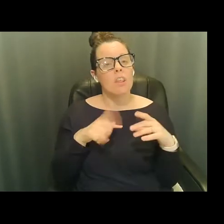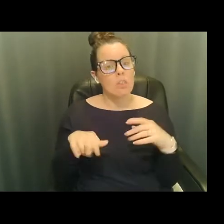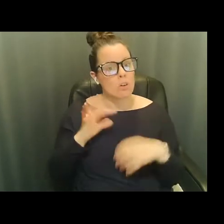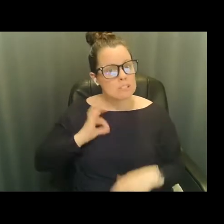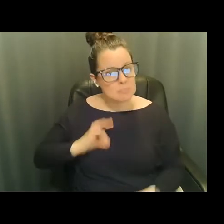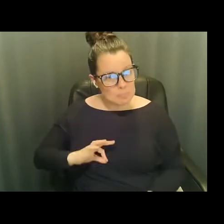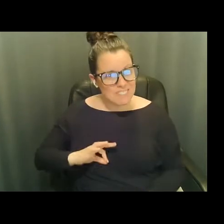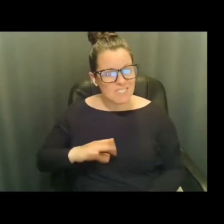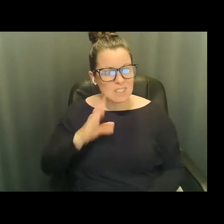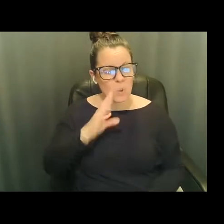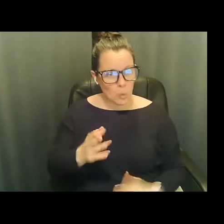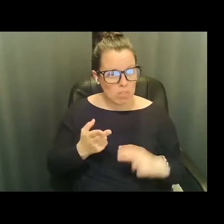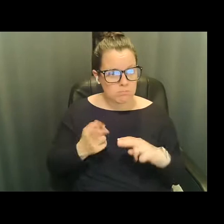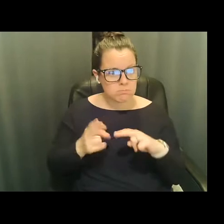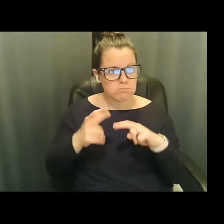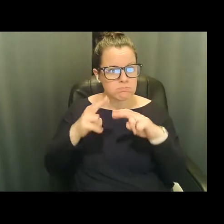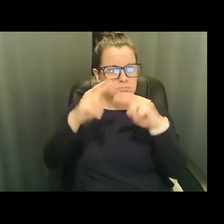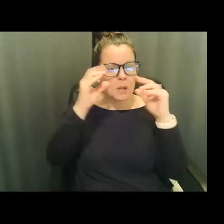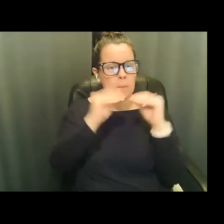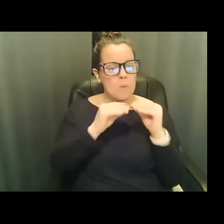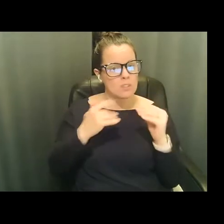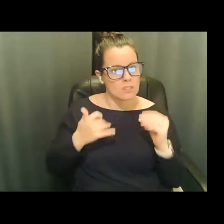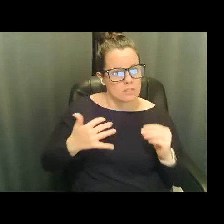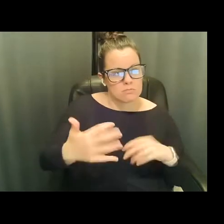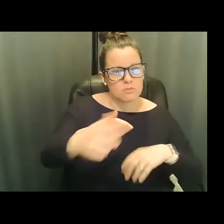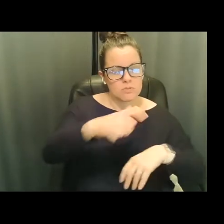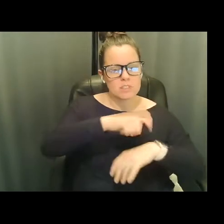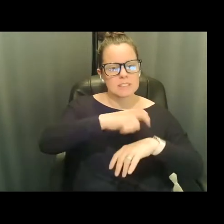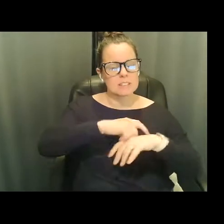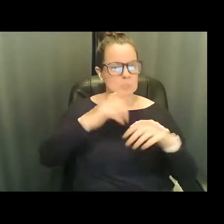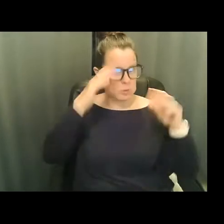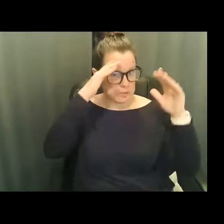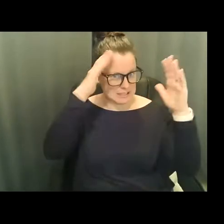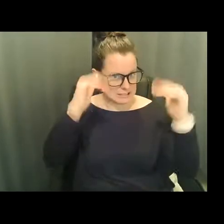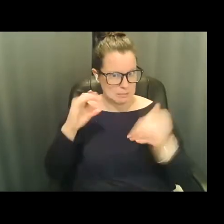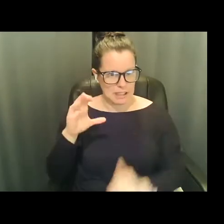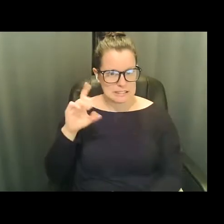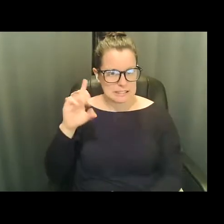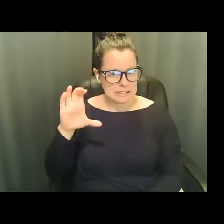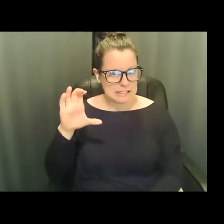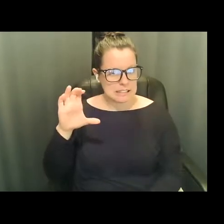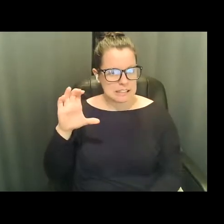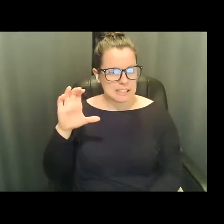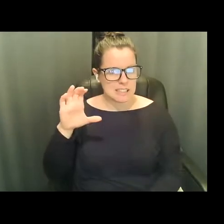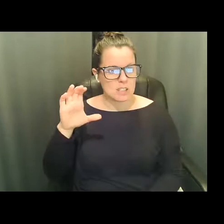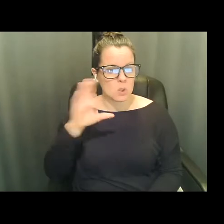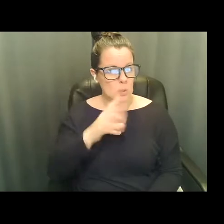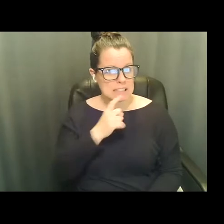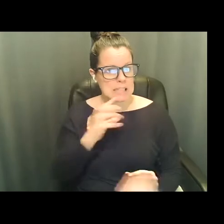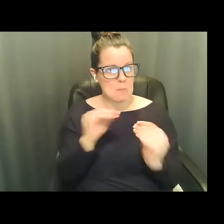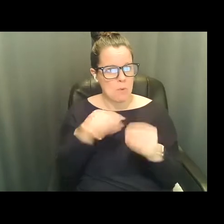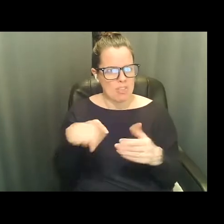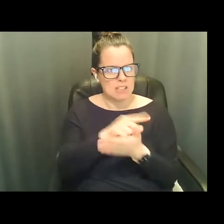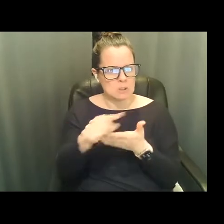benefits will accrue more and more as time goes on, and we expect CDC to say some more this week